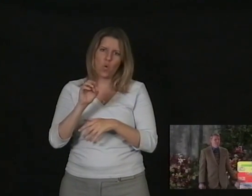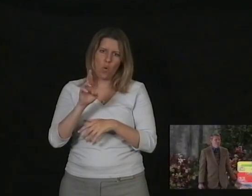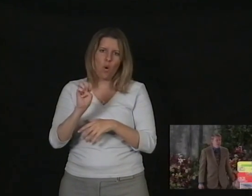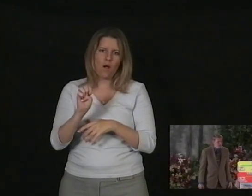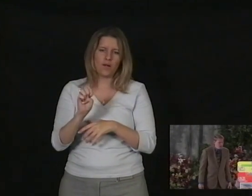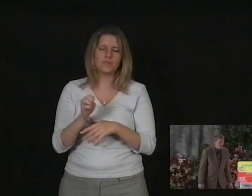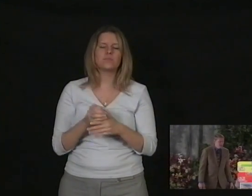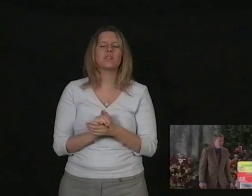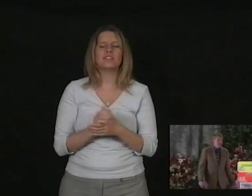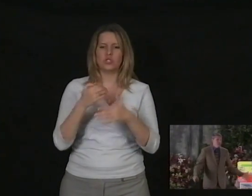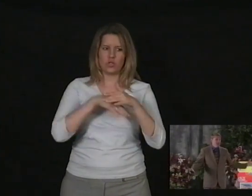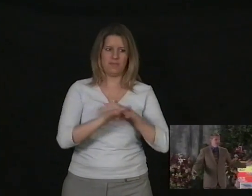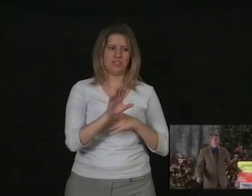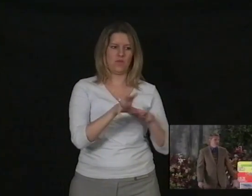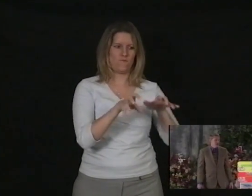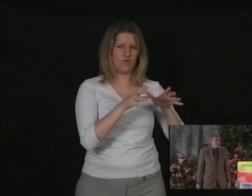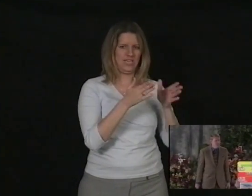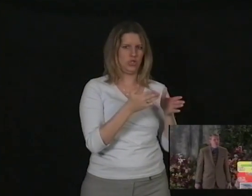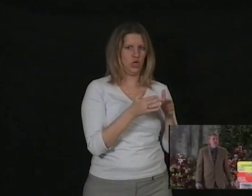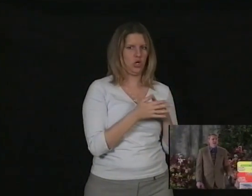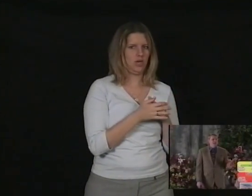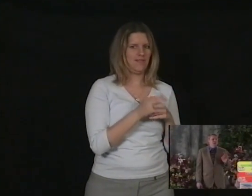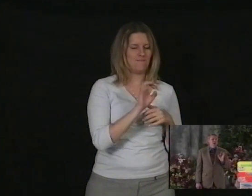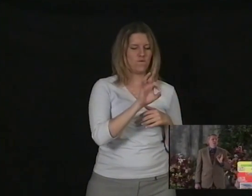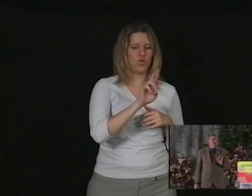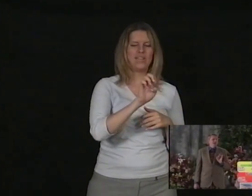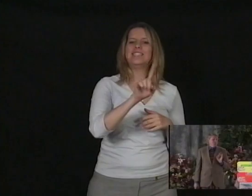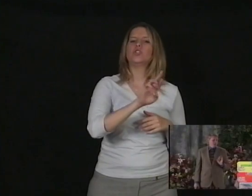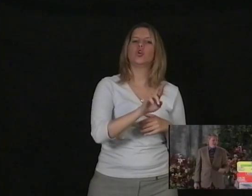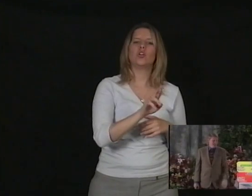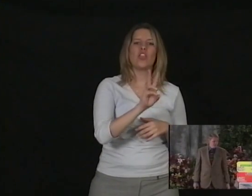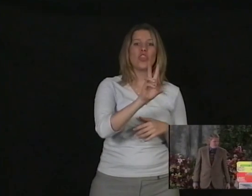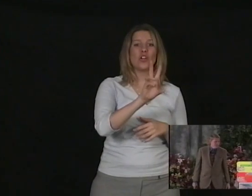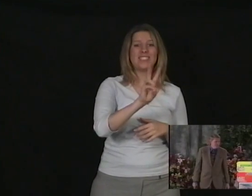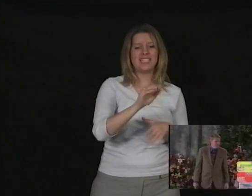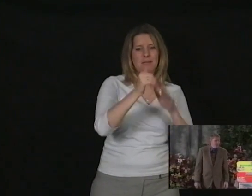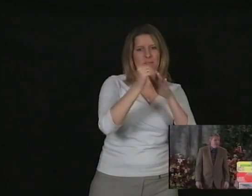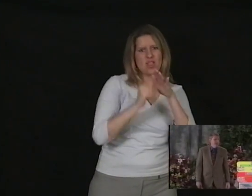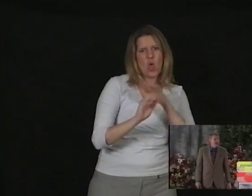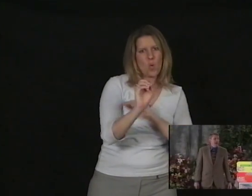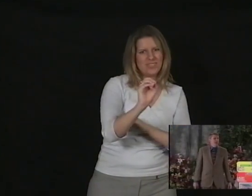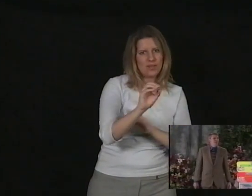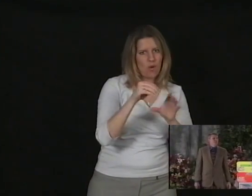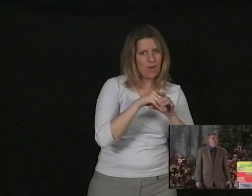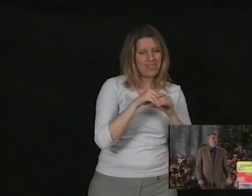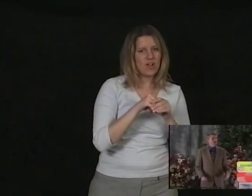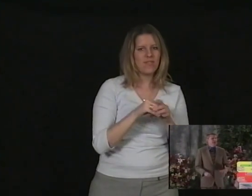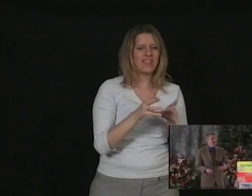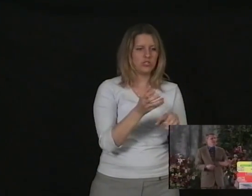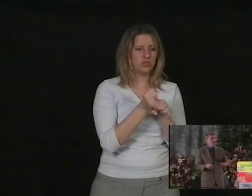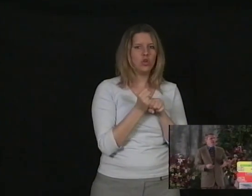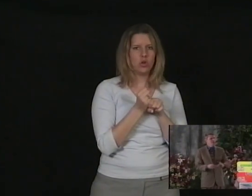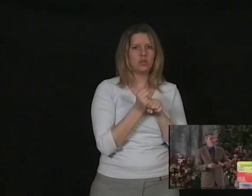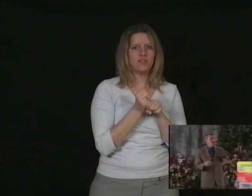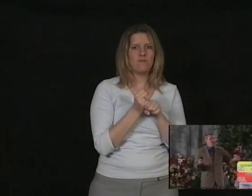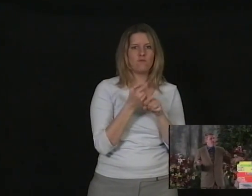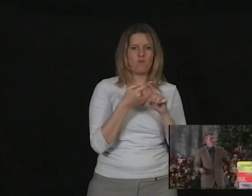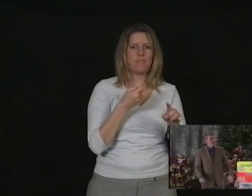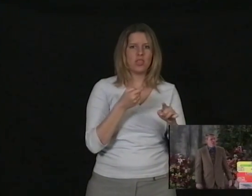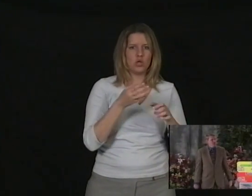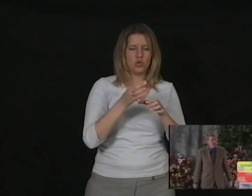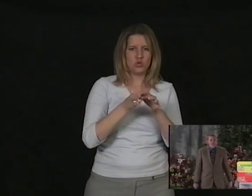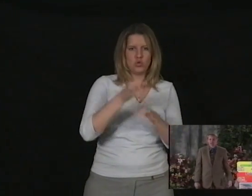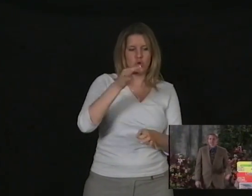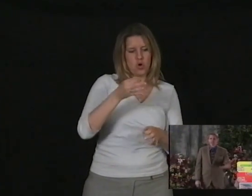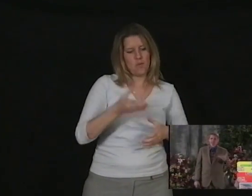in this massive freezer they've got there, about as big as this auditorium, 36 below zero in there. And they took these ice cores out of their